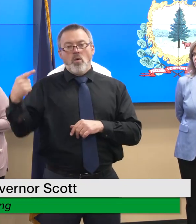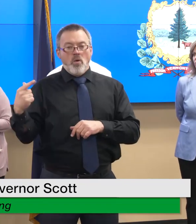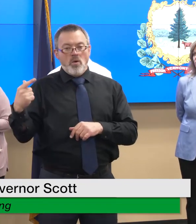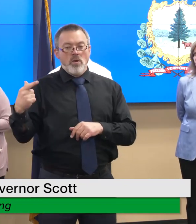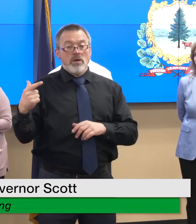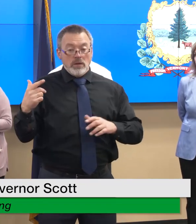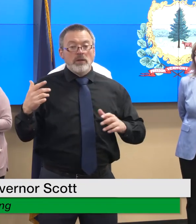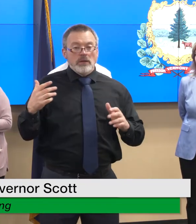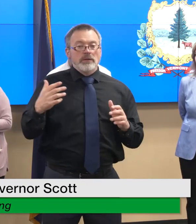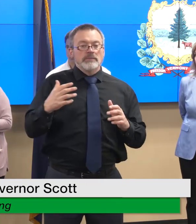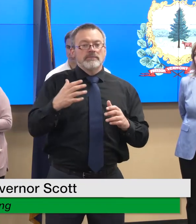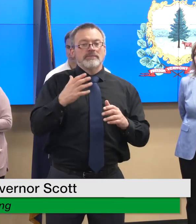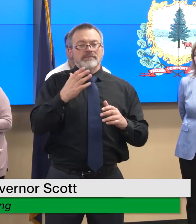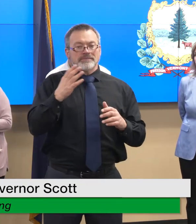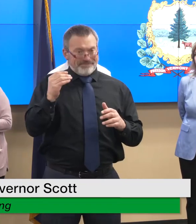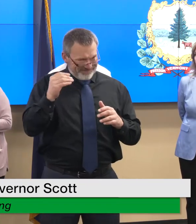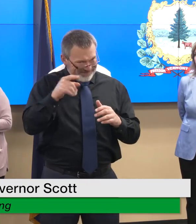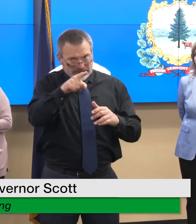insurance company.